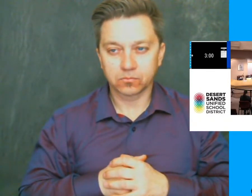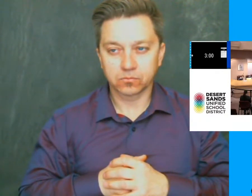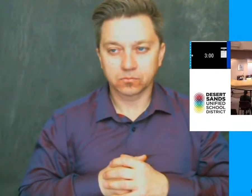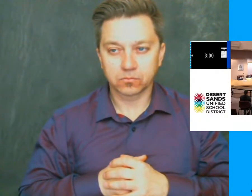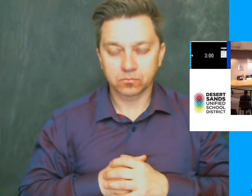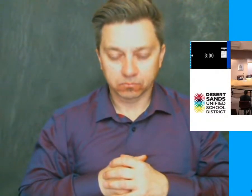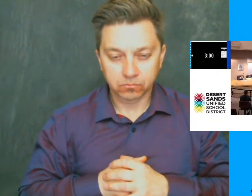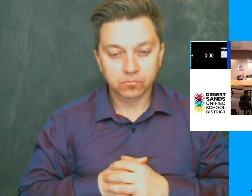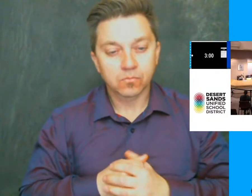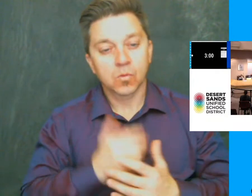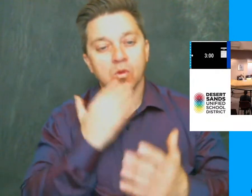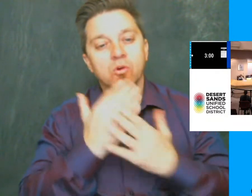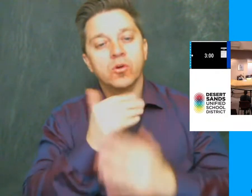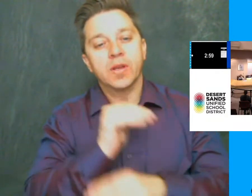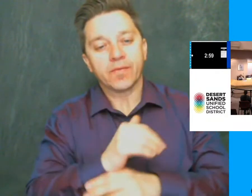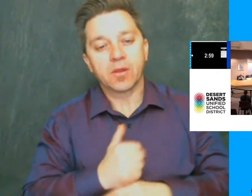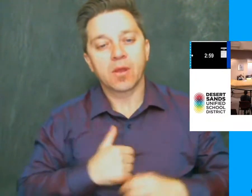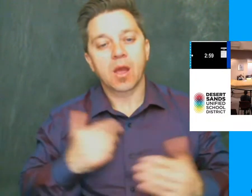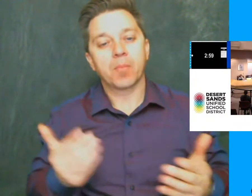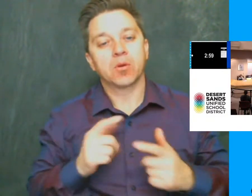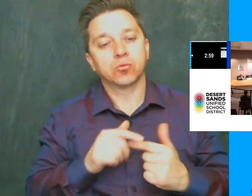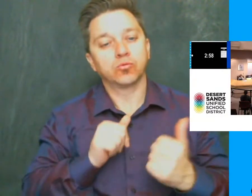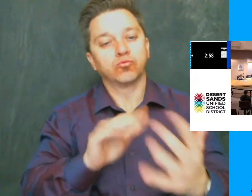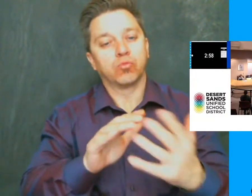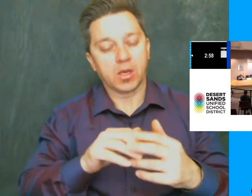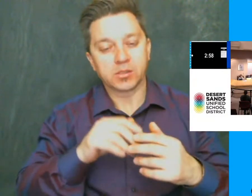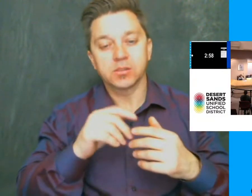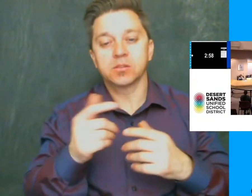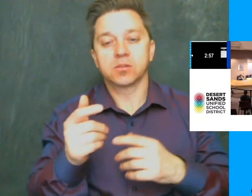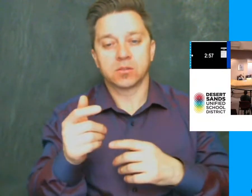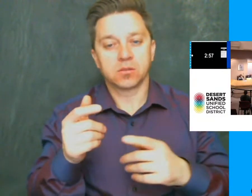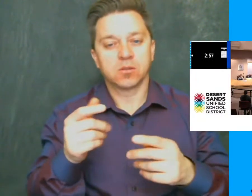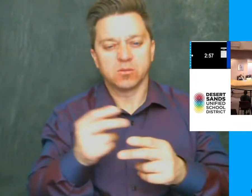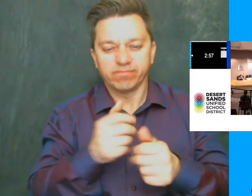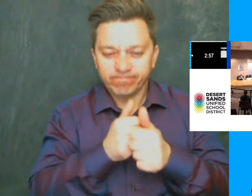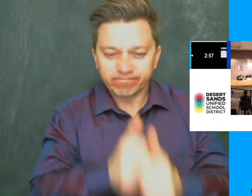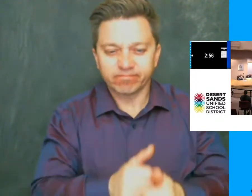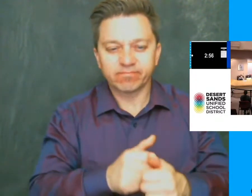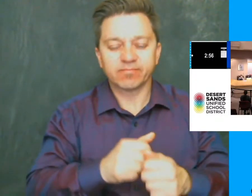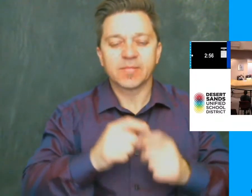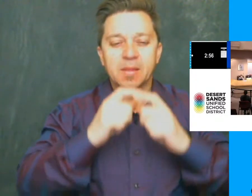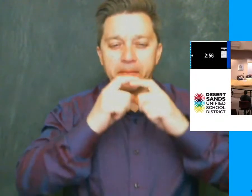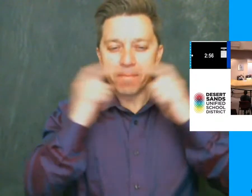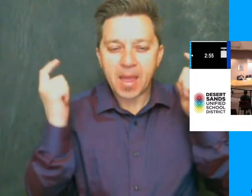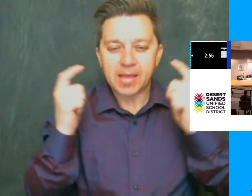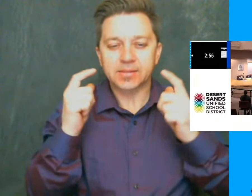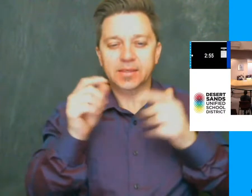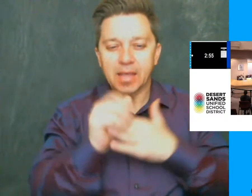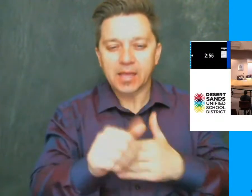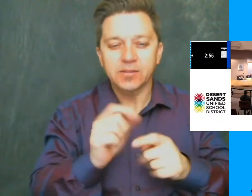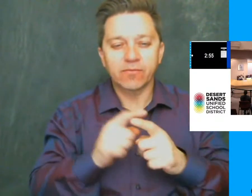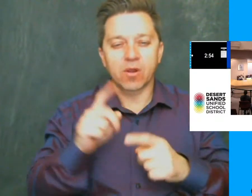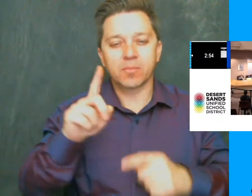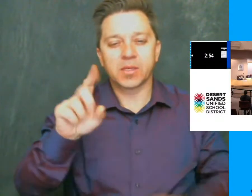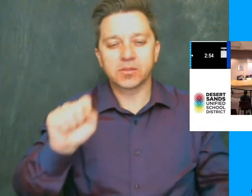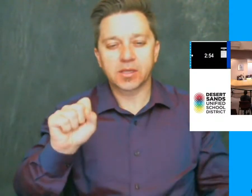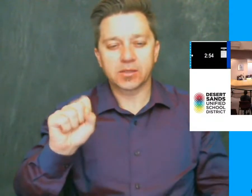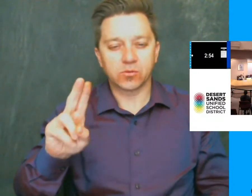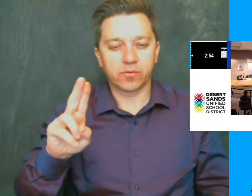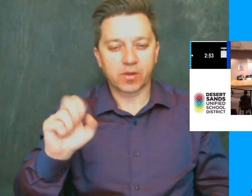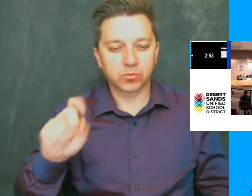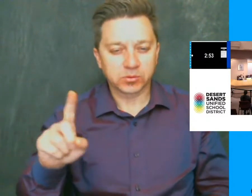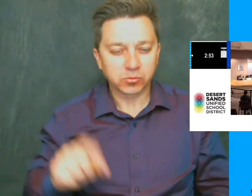Good evening. I'm here to address the enforcement of CGPH mask guidance by Desert Sands Unified.